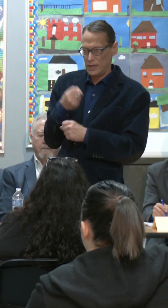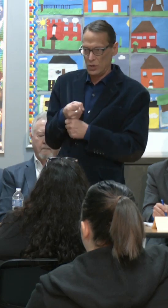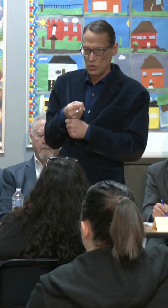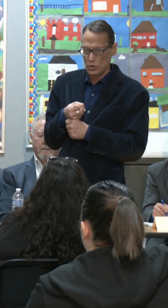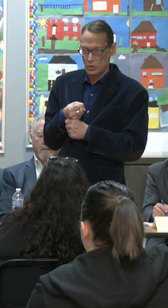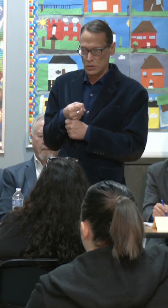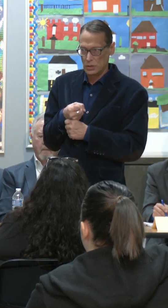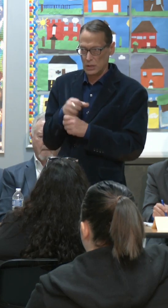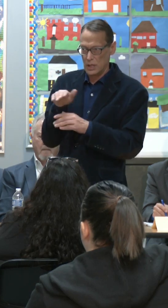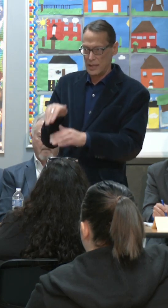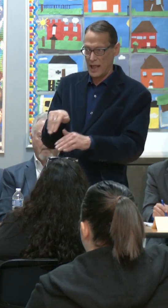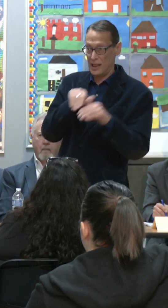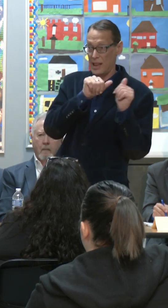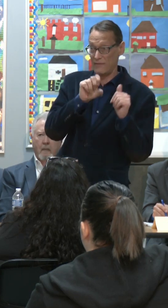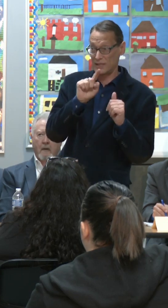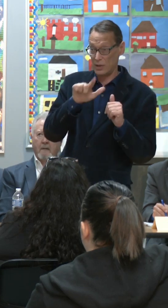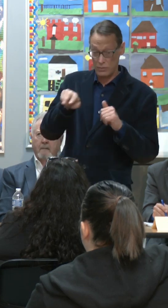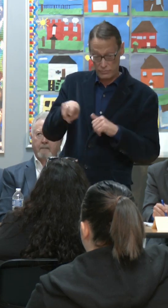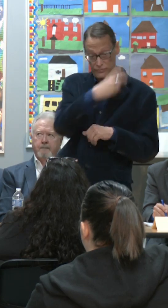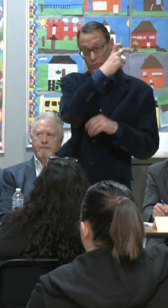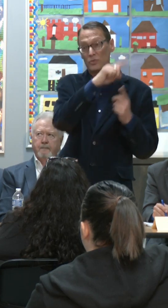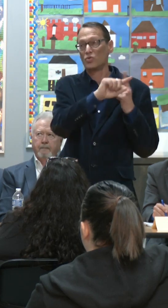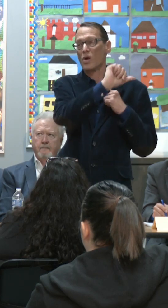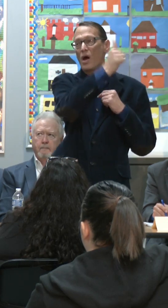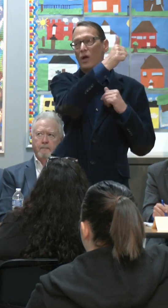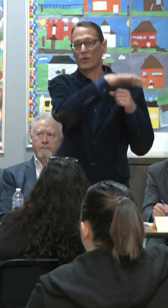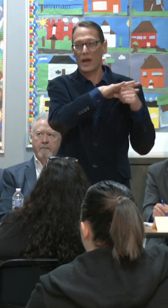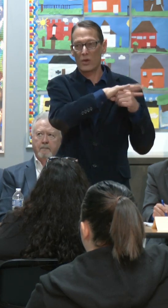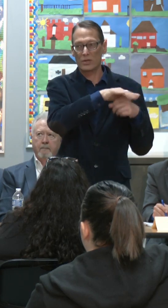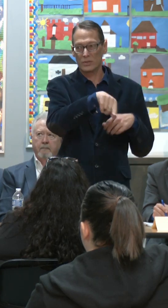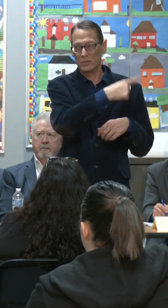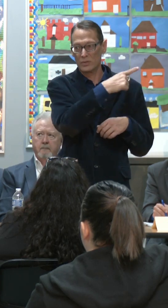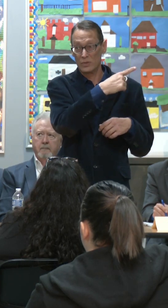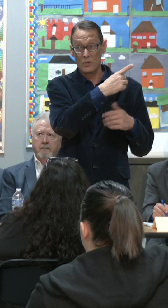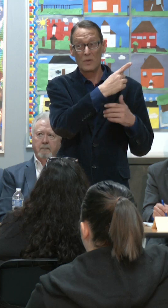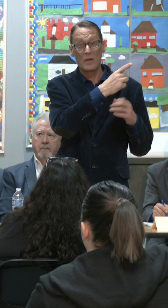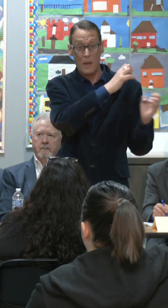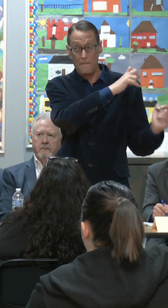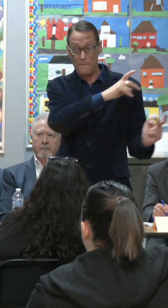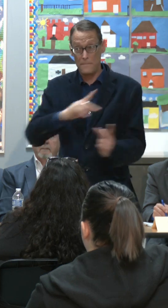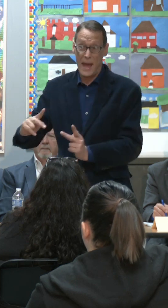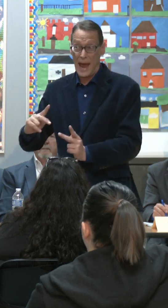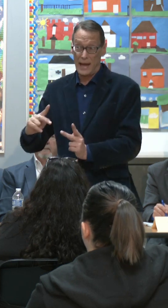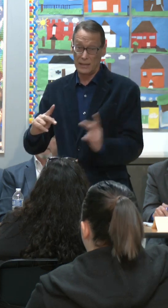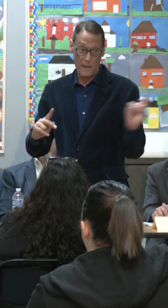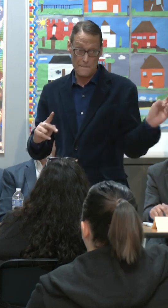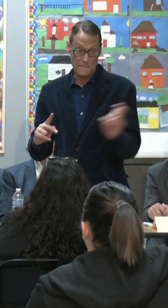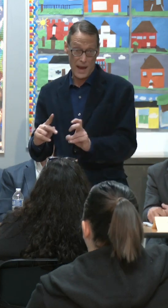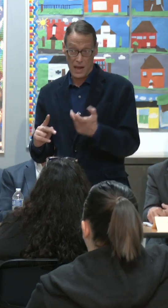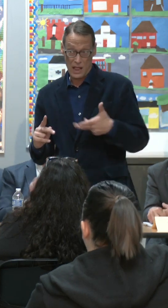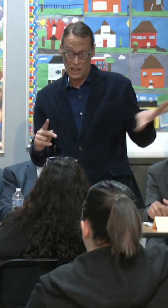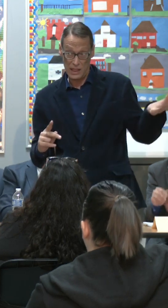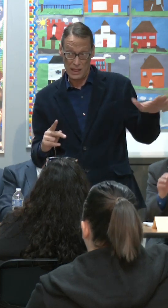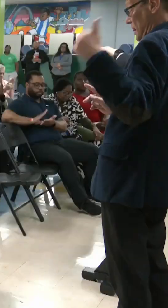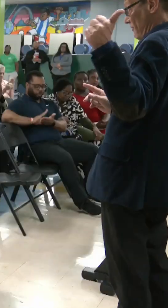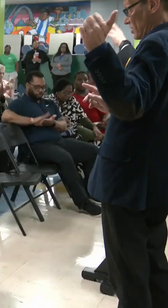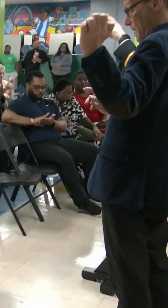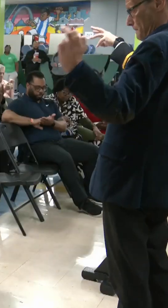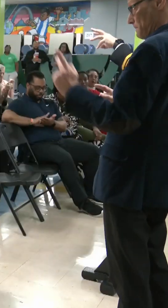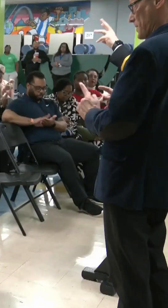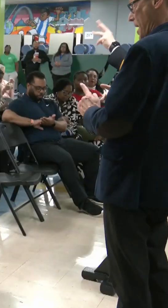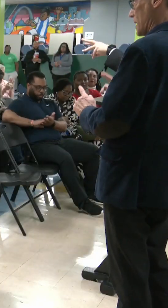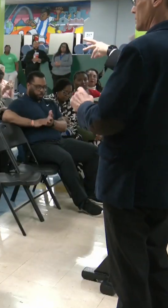happening. So we will make sure that there's safeguards in place. I've testified several times for this and what we're doing to protect